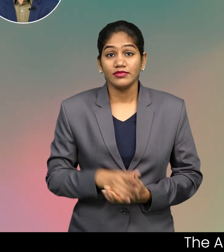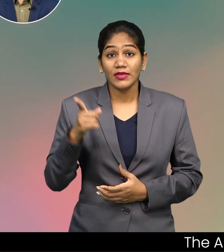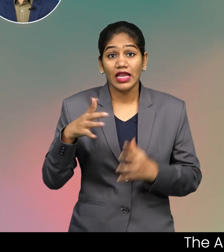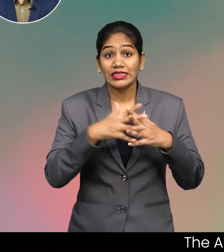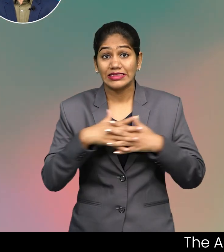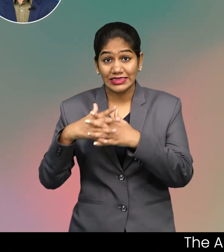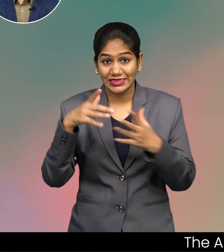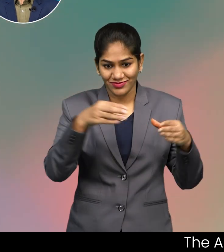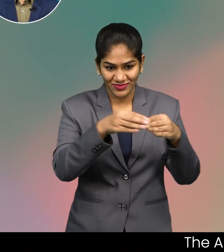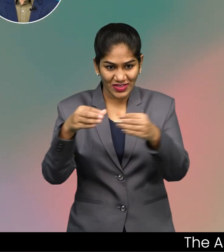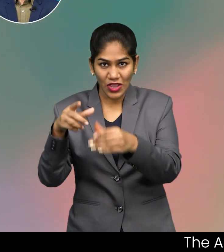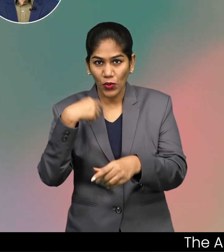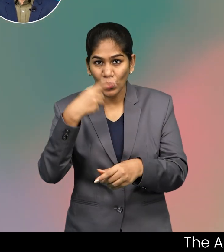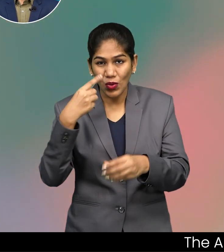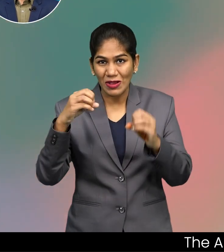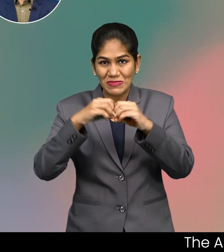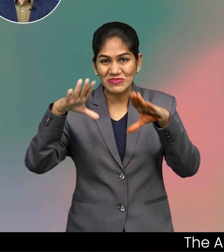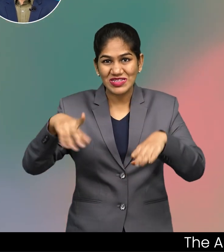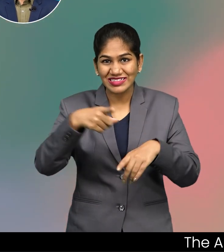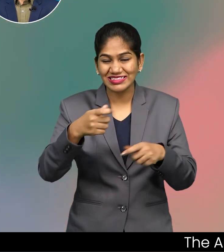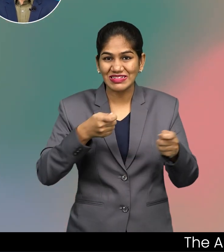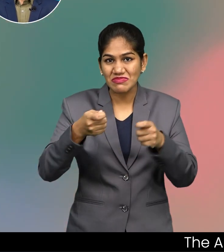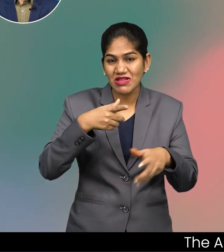The American colonies